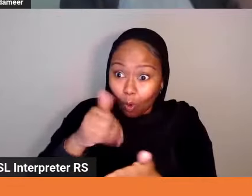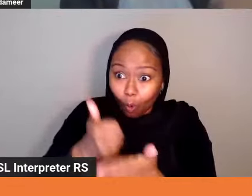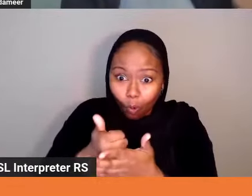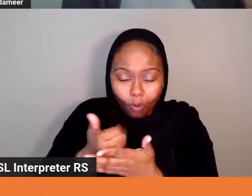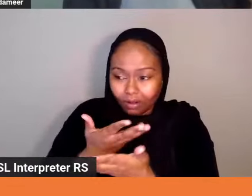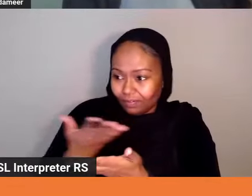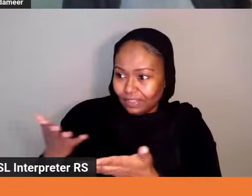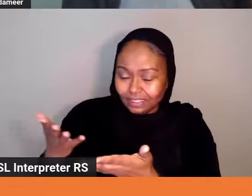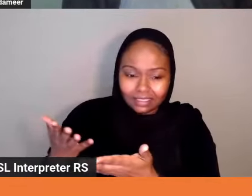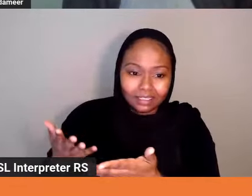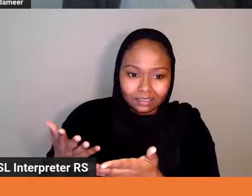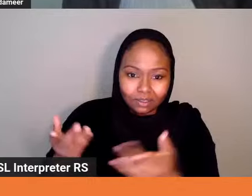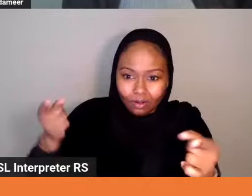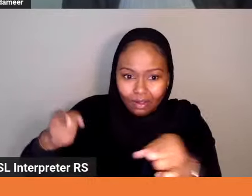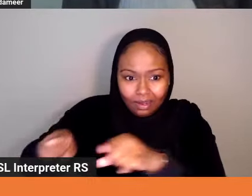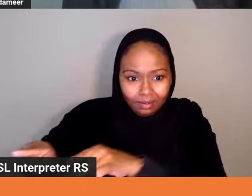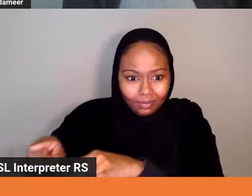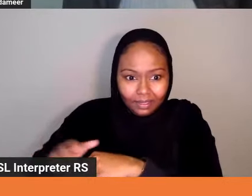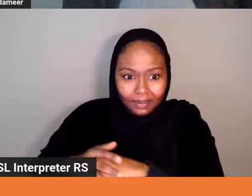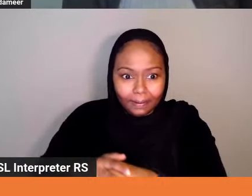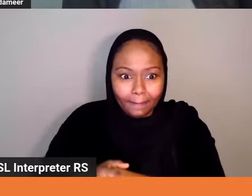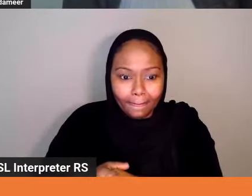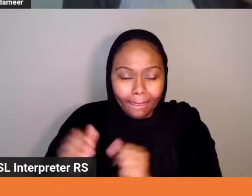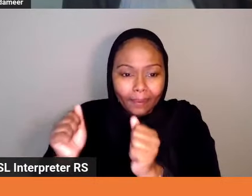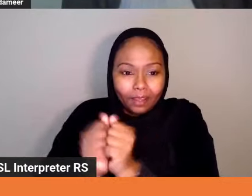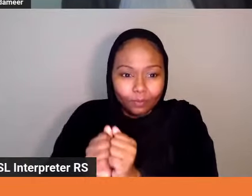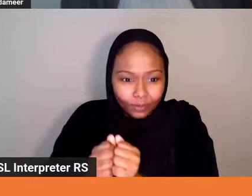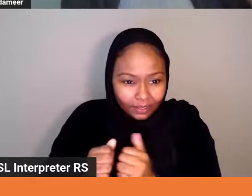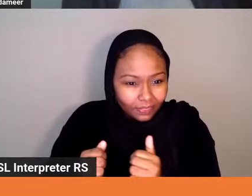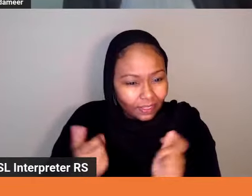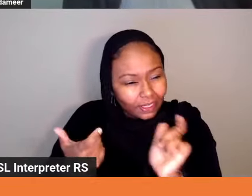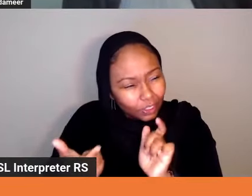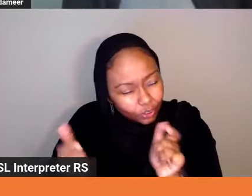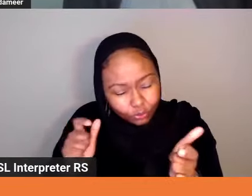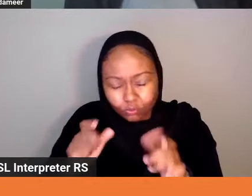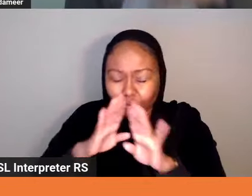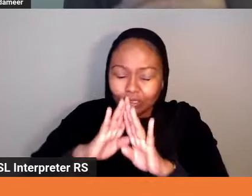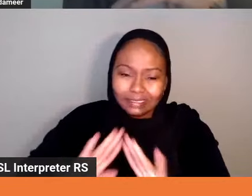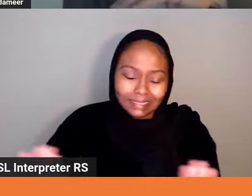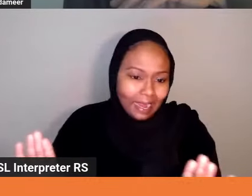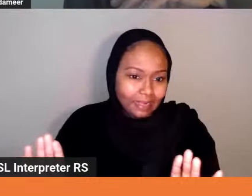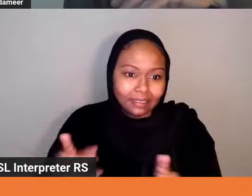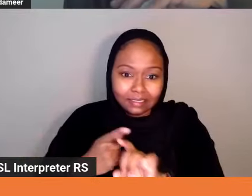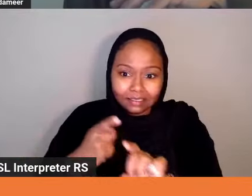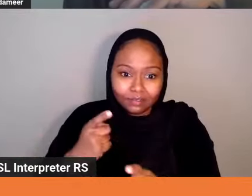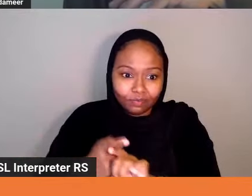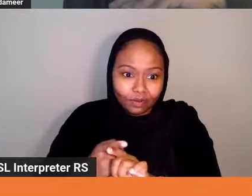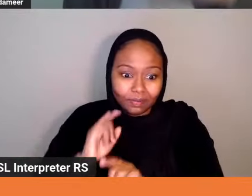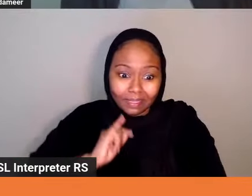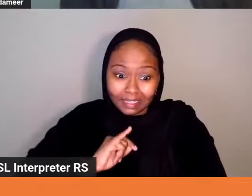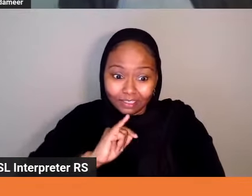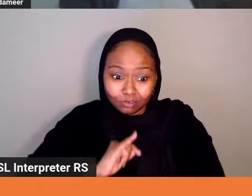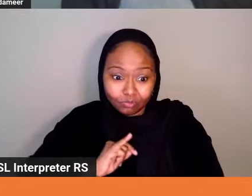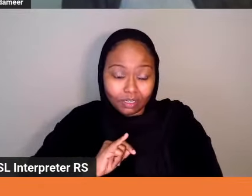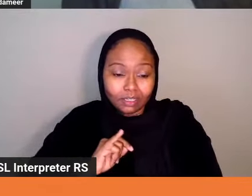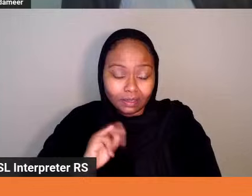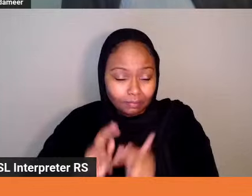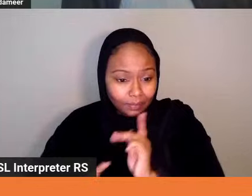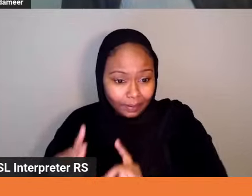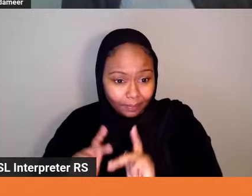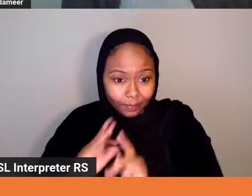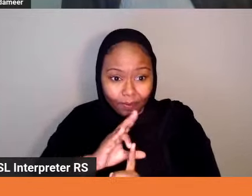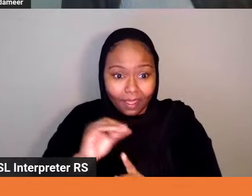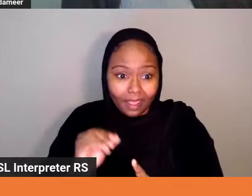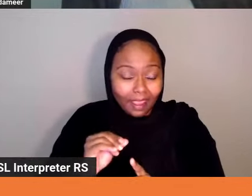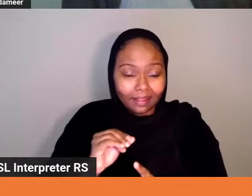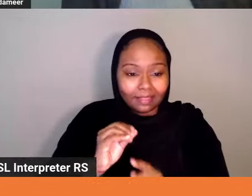are taking place with huge silence from the Israeli society and from the